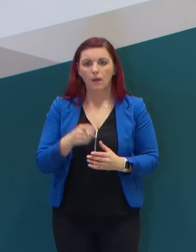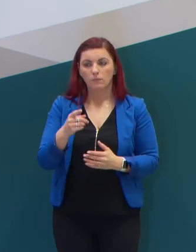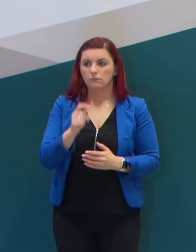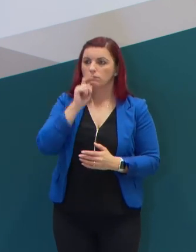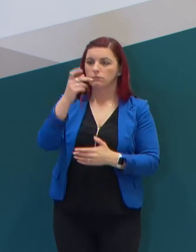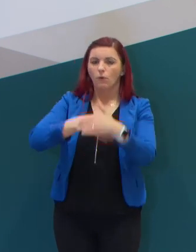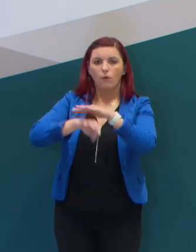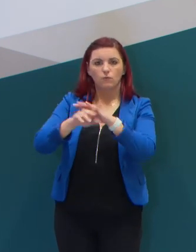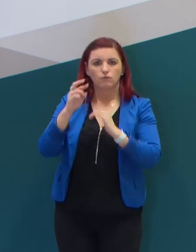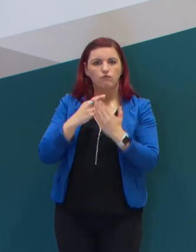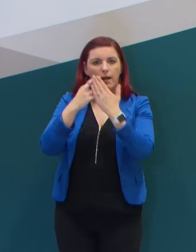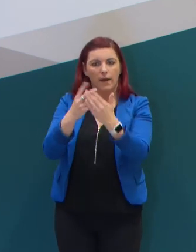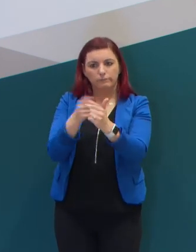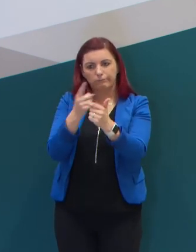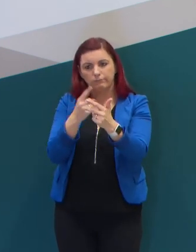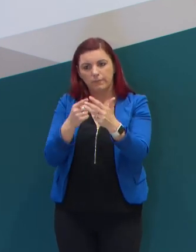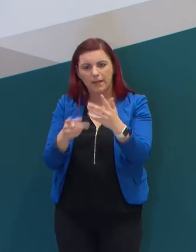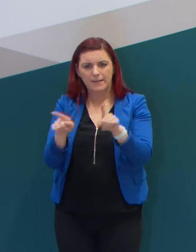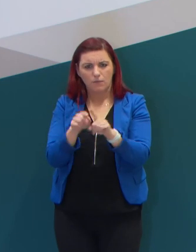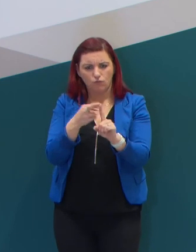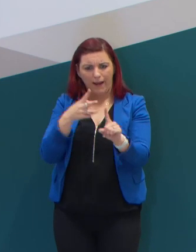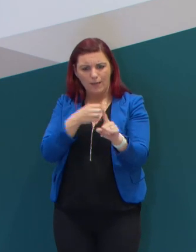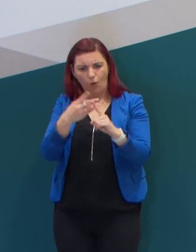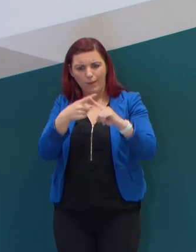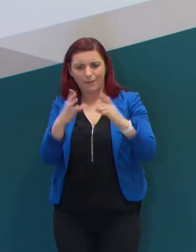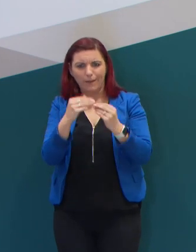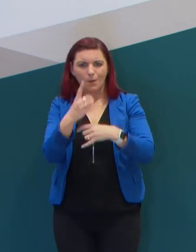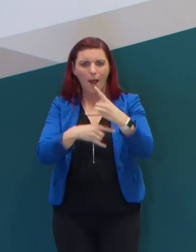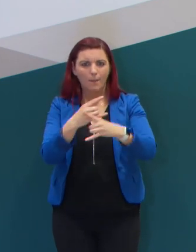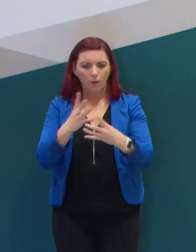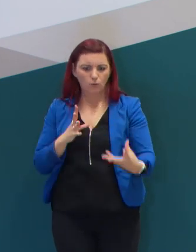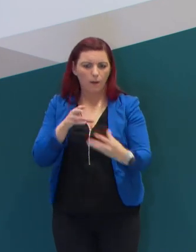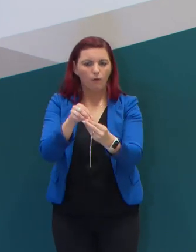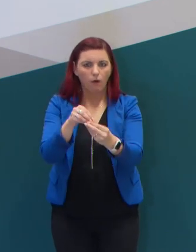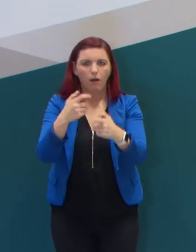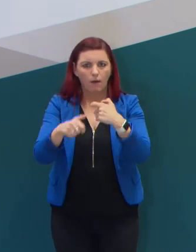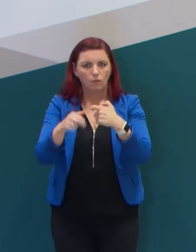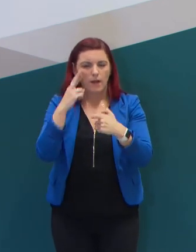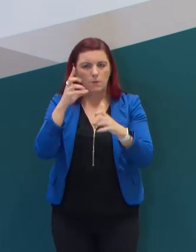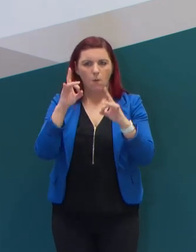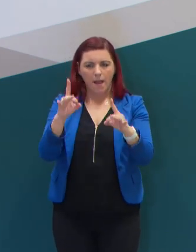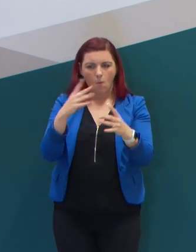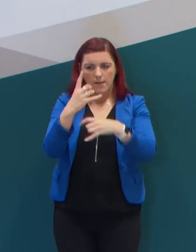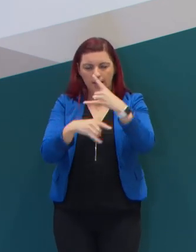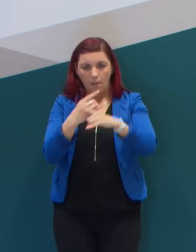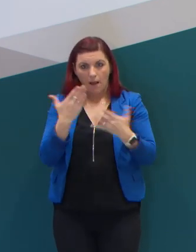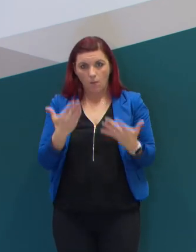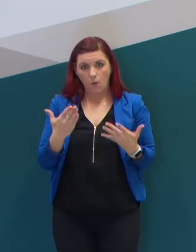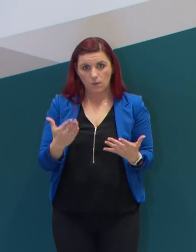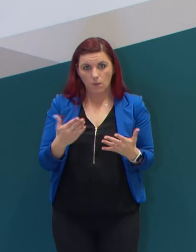government recognising all of those facts and giving us a sense that whereas the public